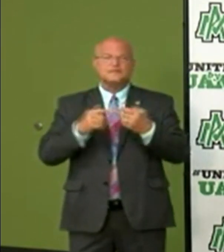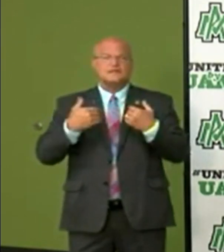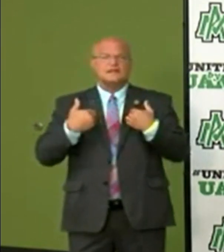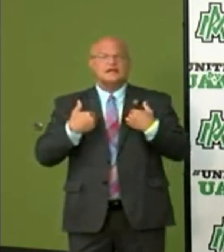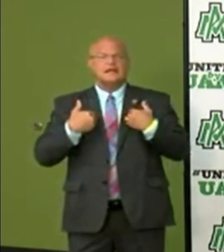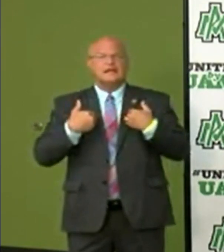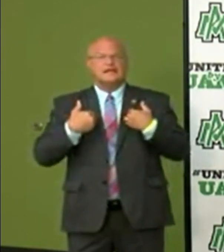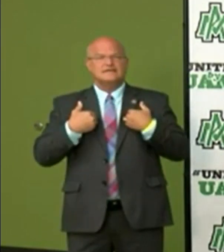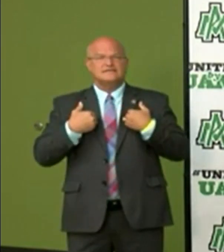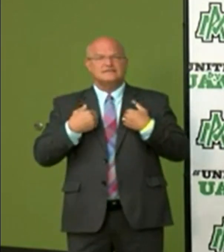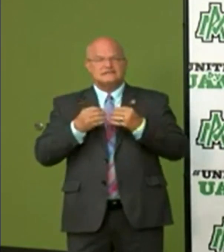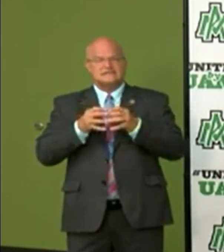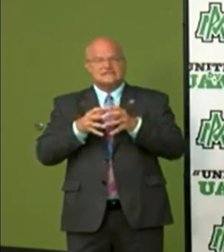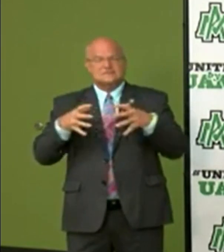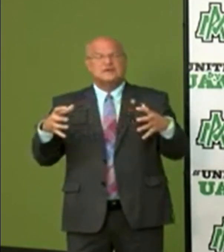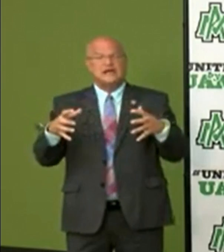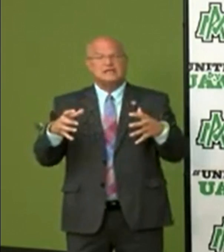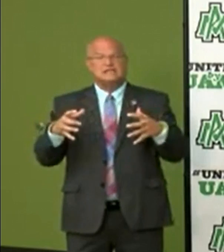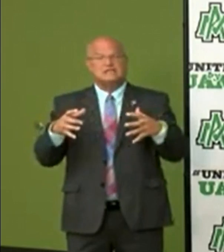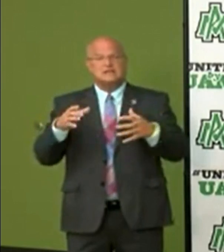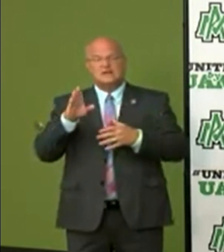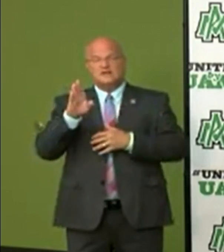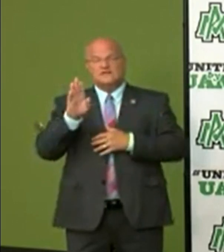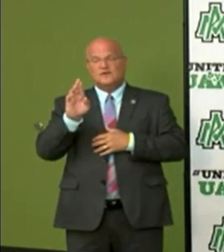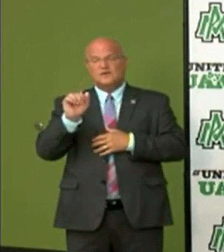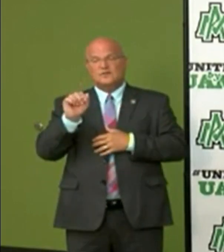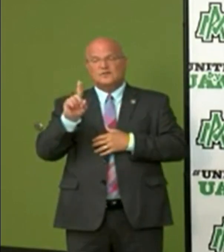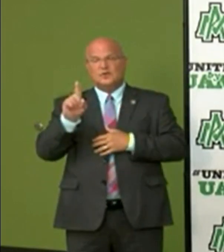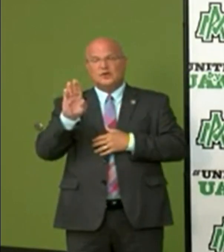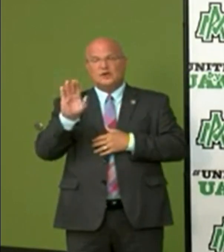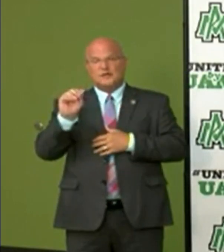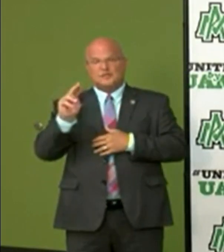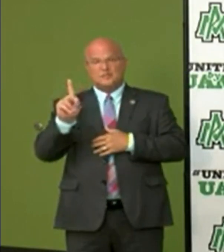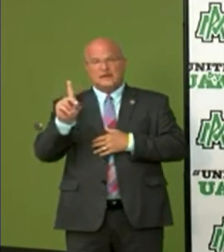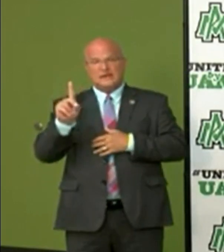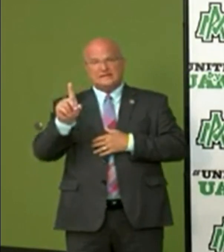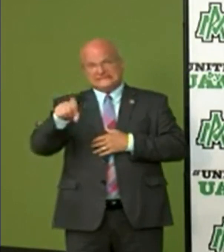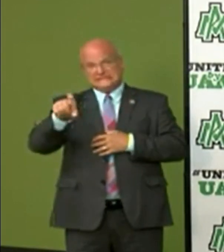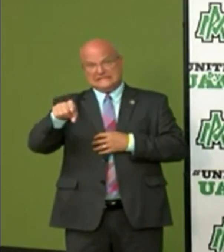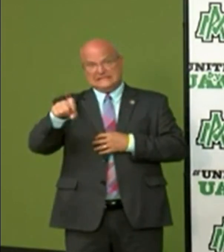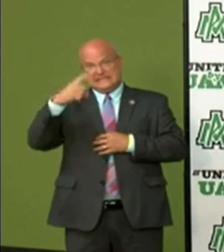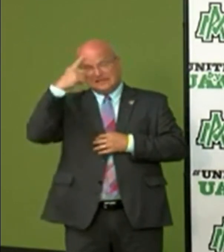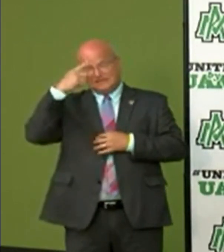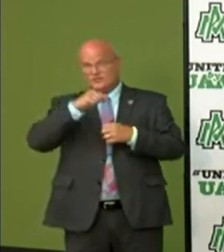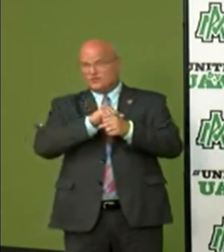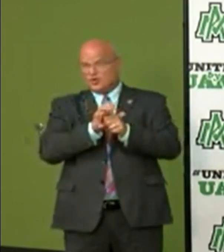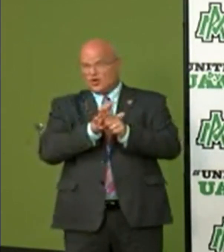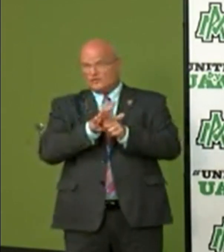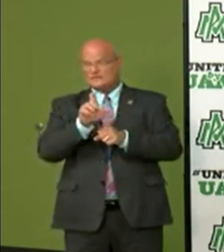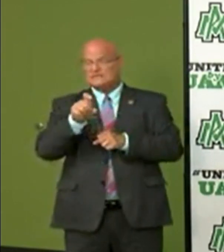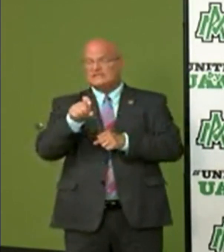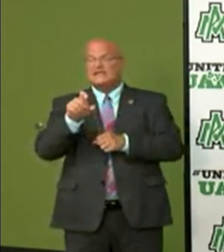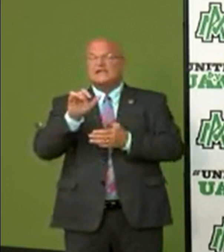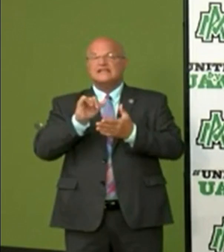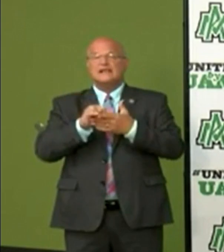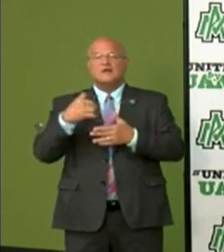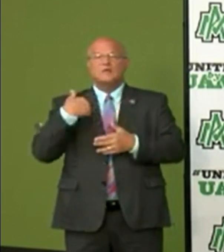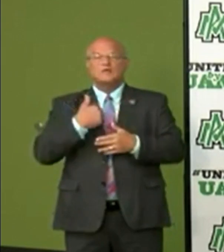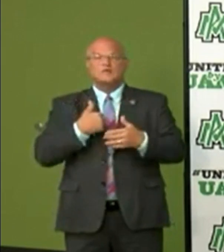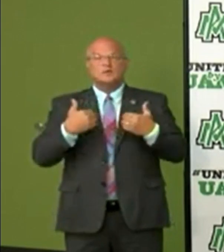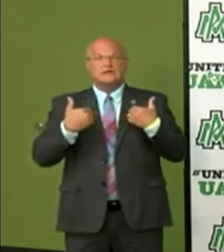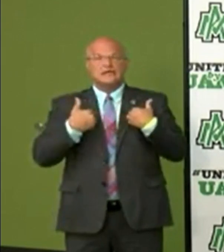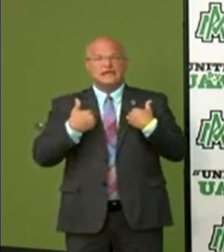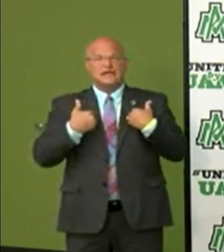having expansion of broadband, that's a great need that is related to COVID, to make sure that we